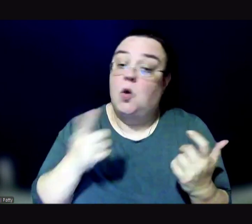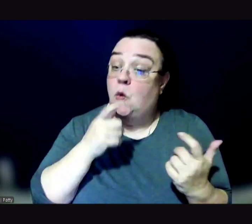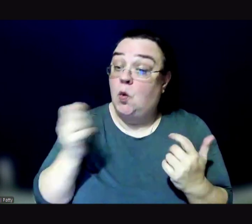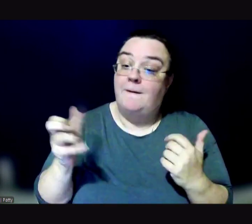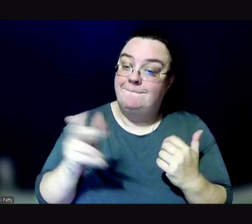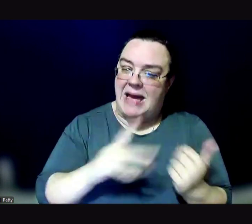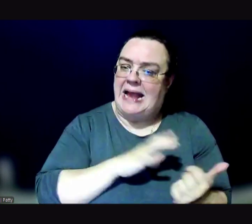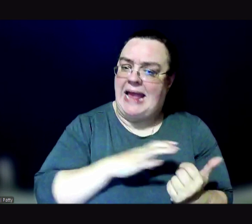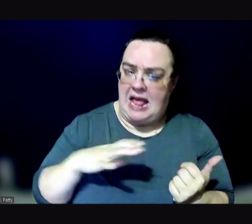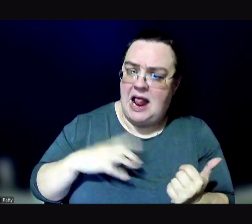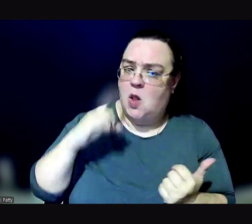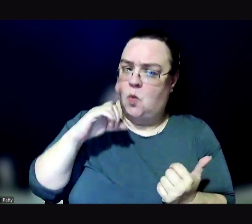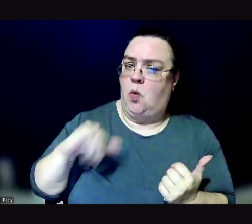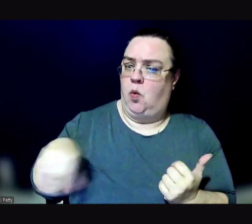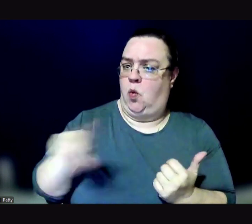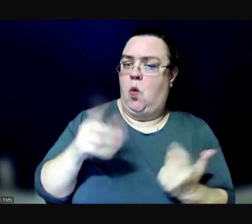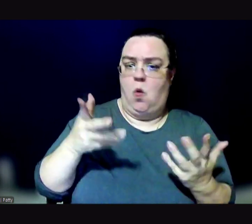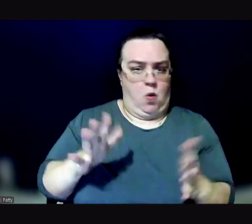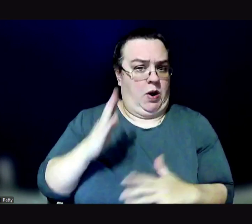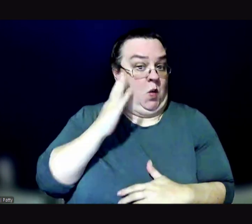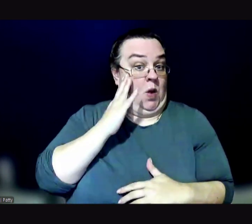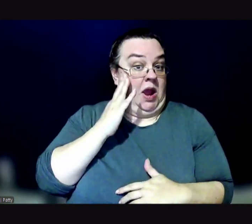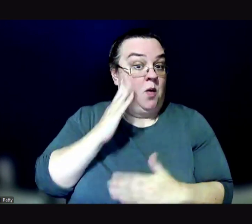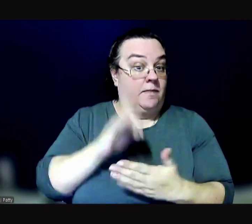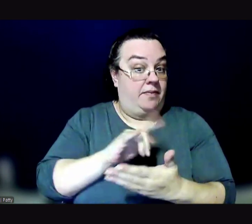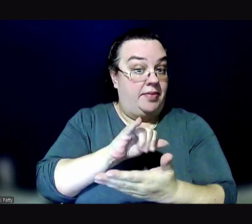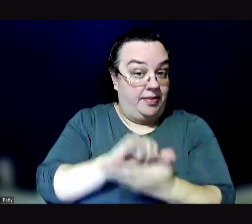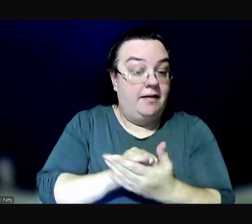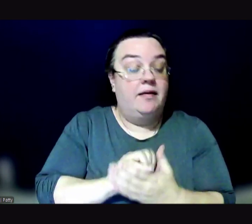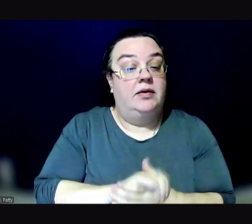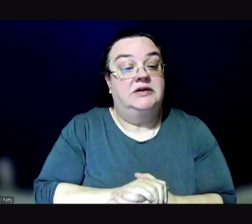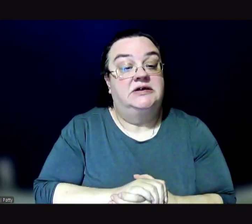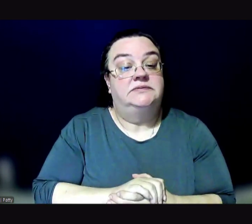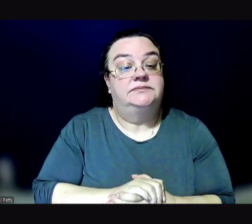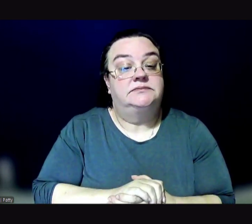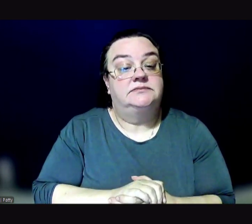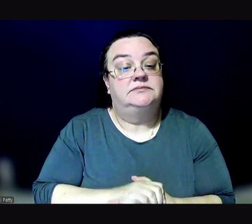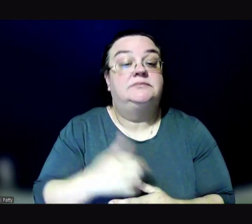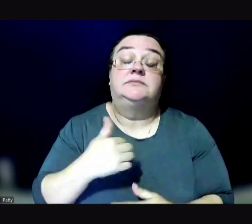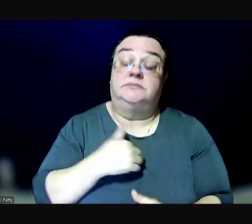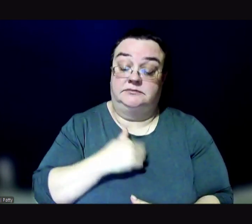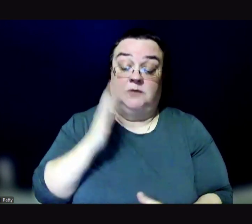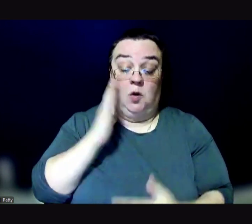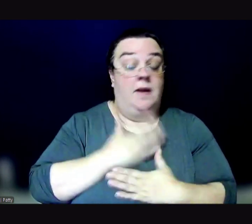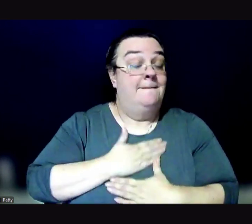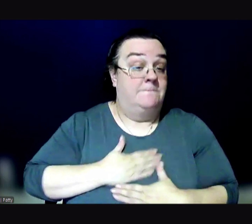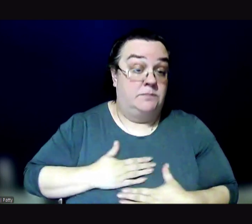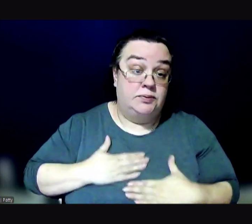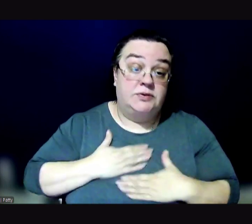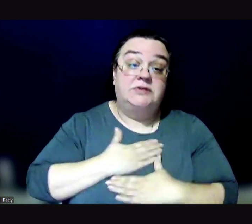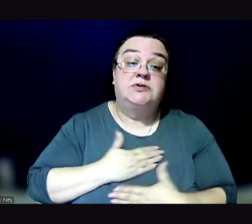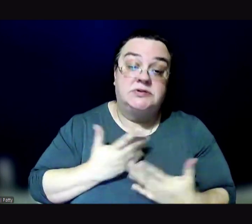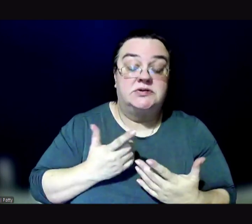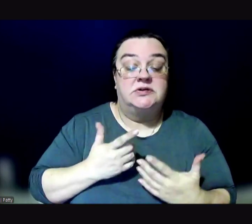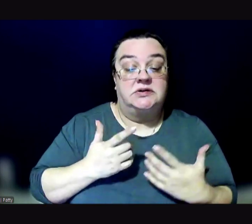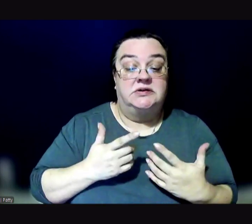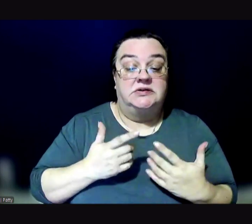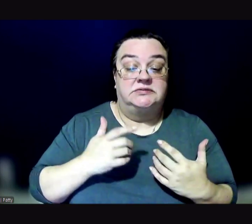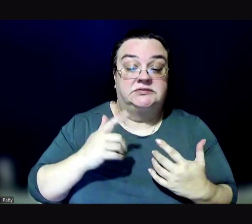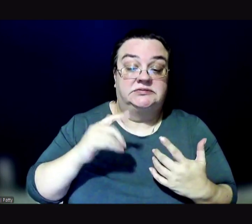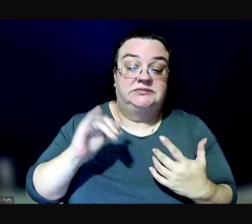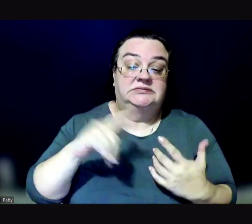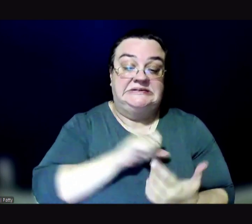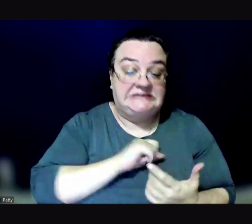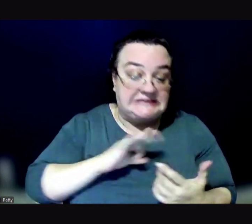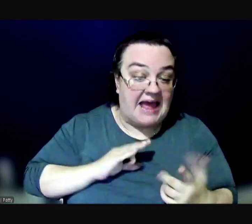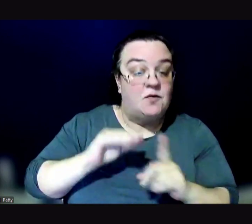think they know about that, and I will appreciate the staff's reminders for the mayor's FYI